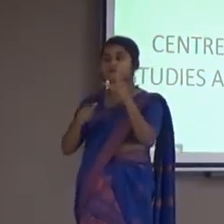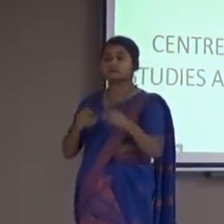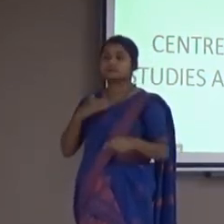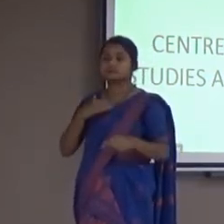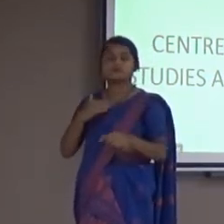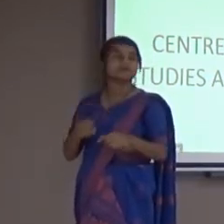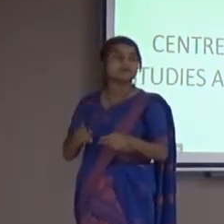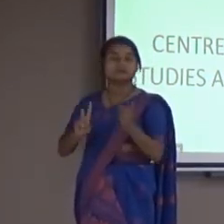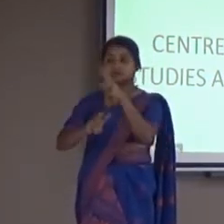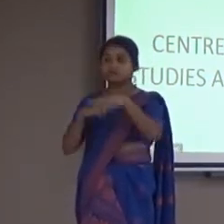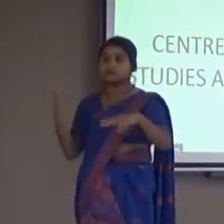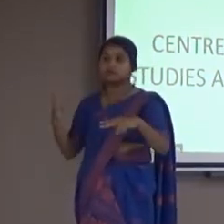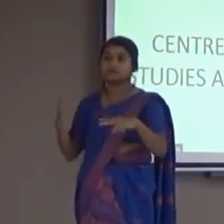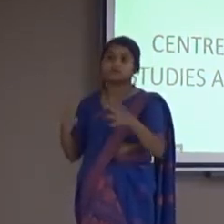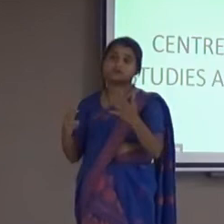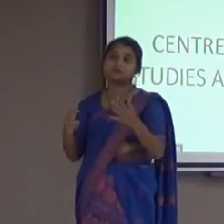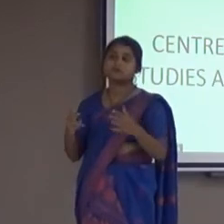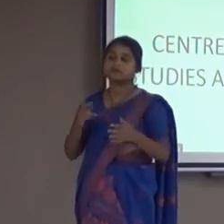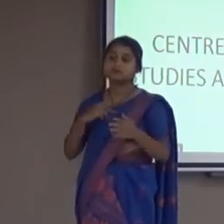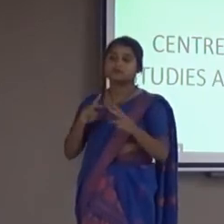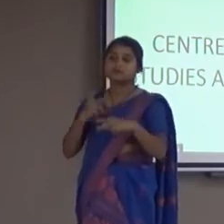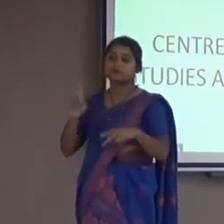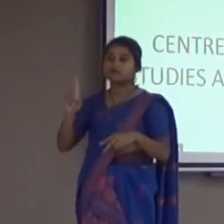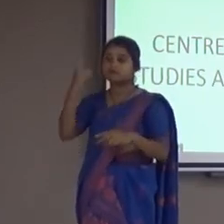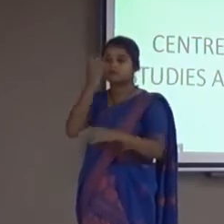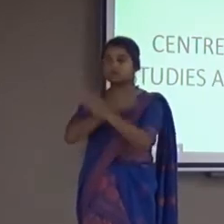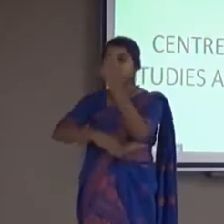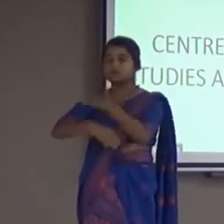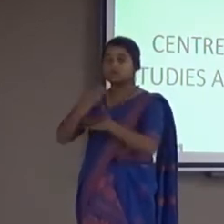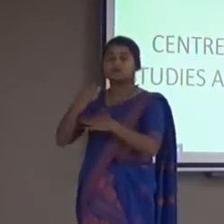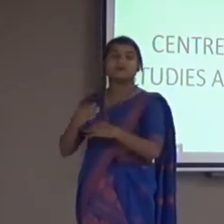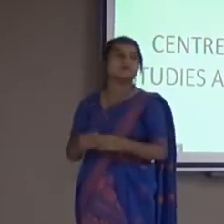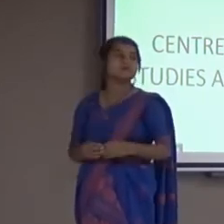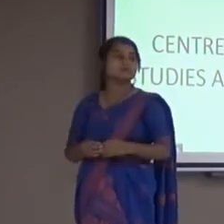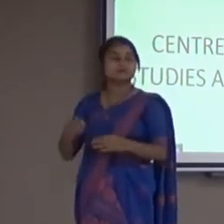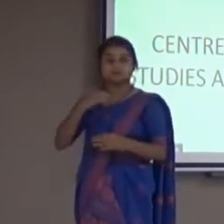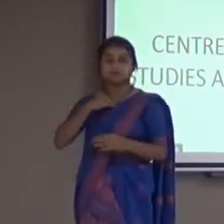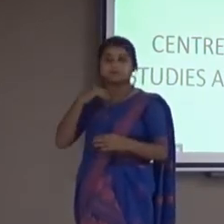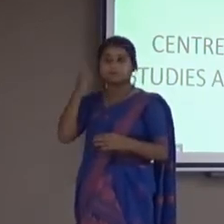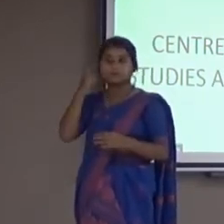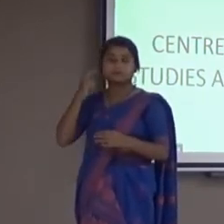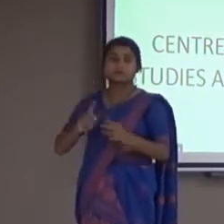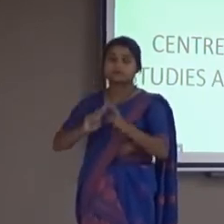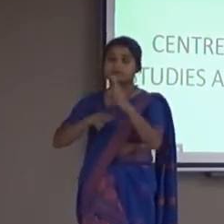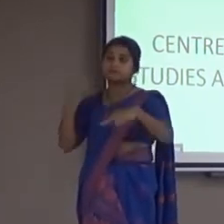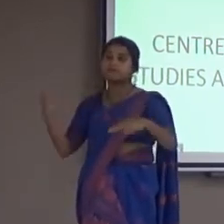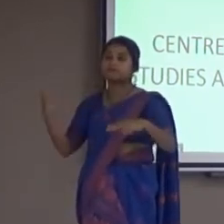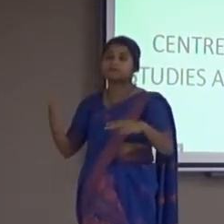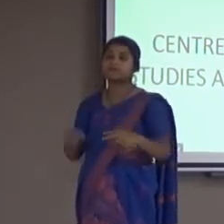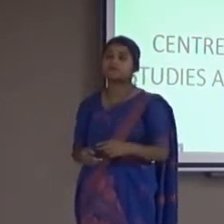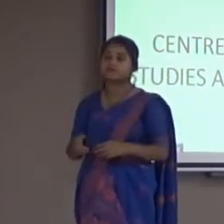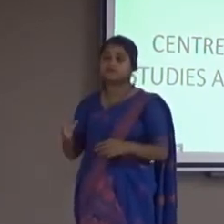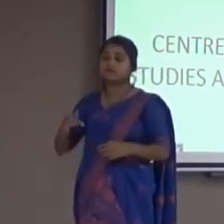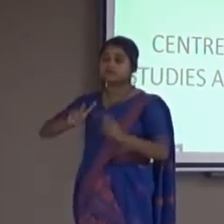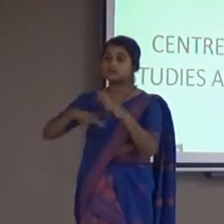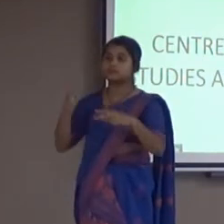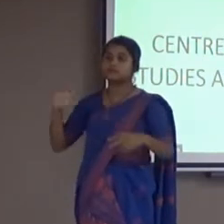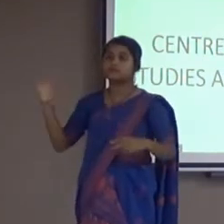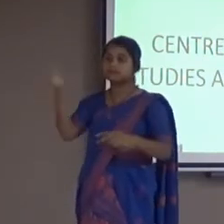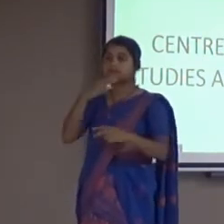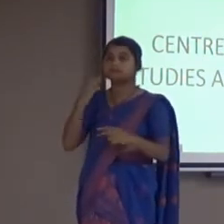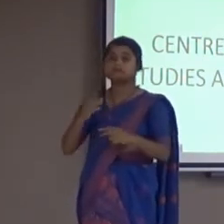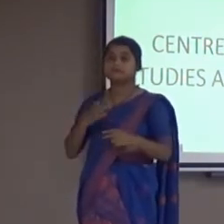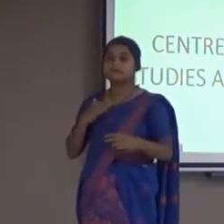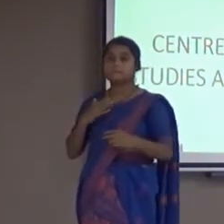unless we don't change that our own perception towards persons with disability, I don't think things are gonna change. So instead of engaging in